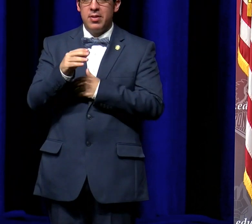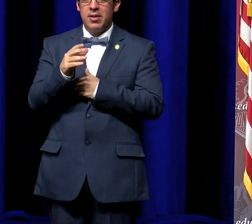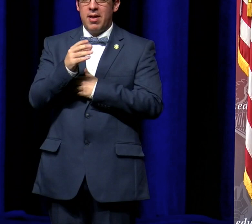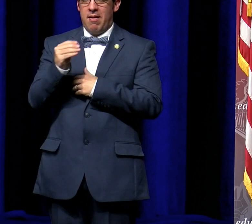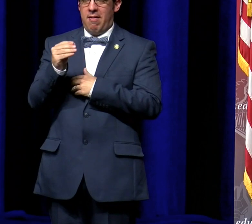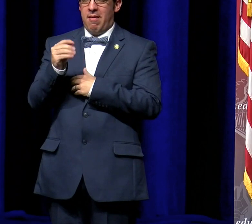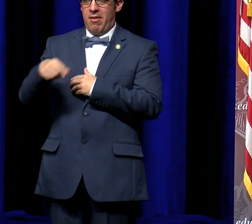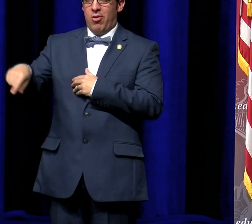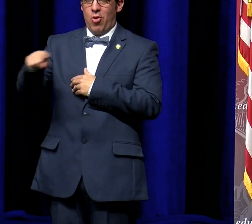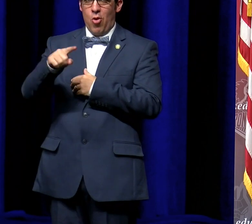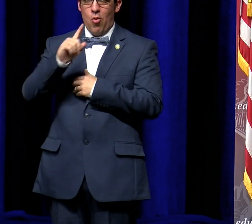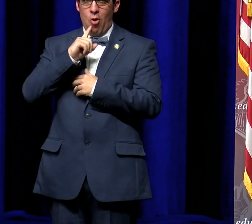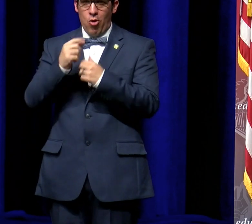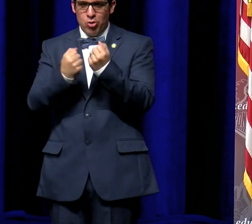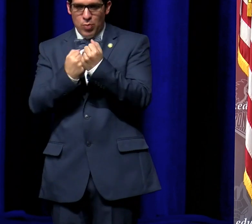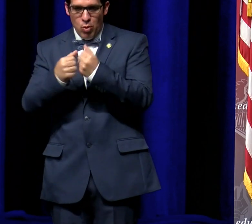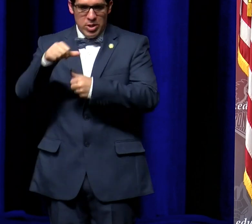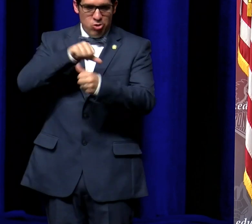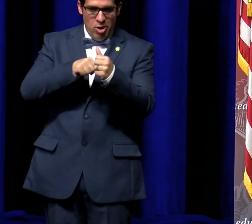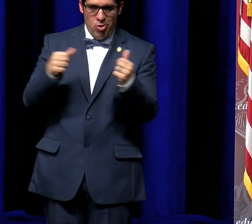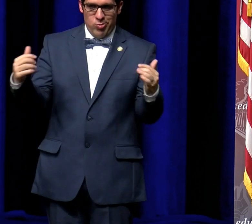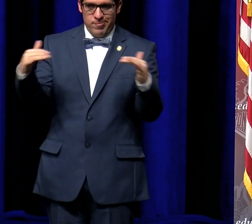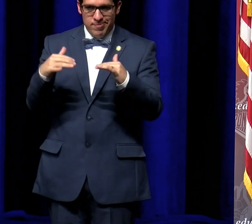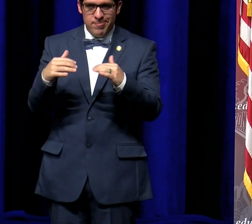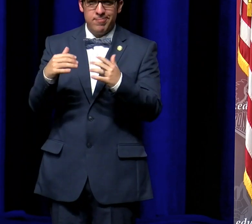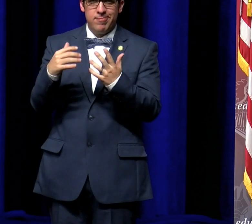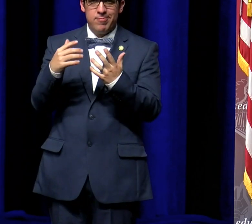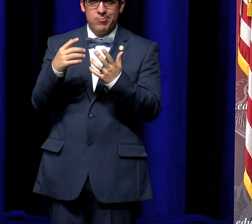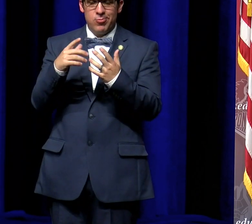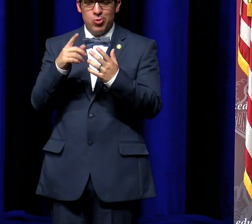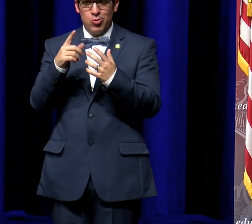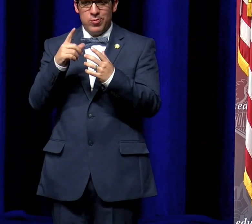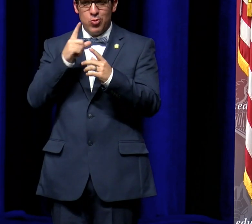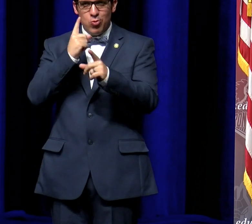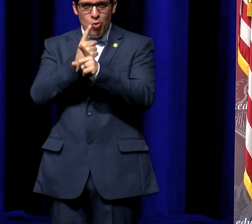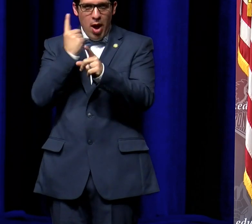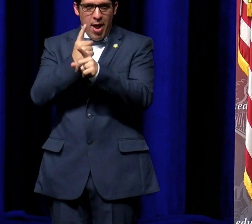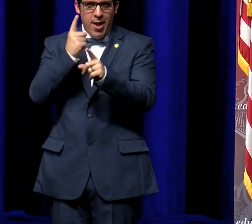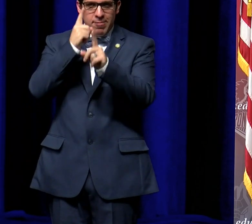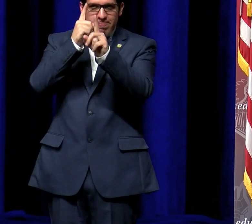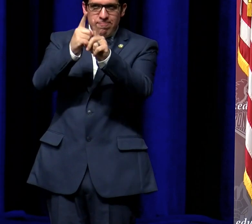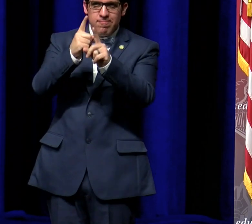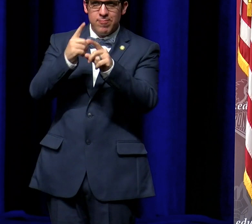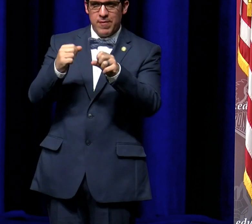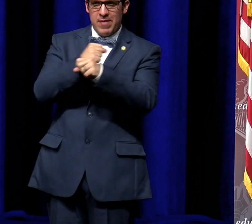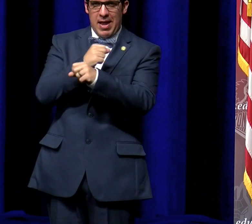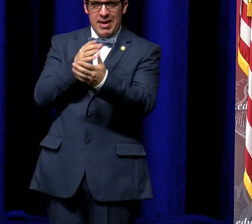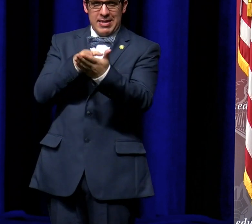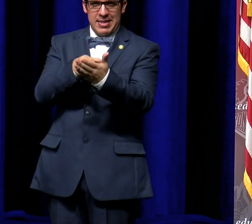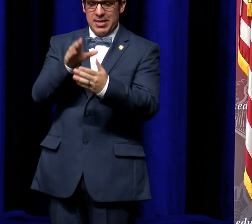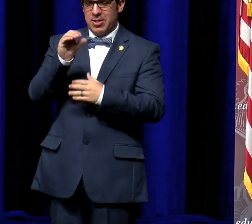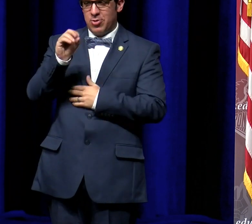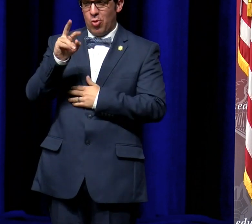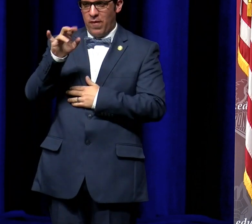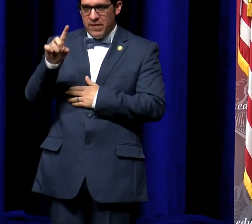pulling together to do the right thing, to fight COVID and to stop the spread of